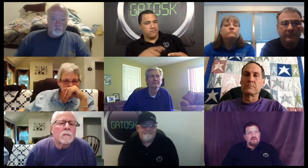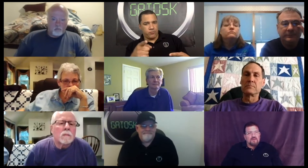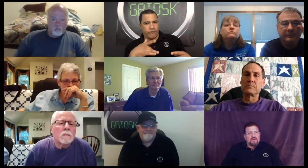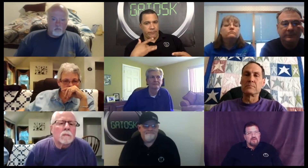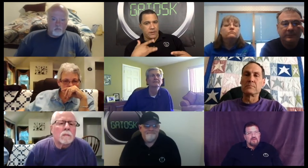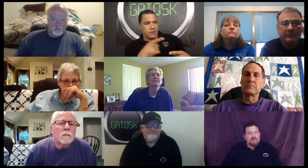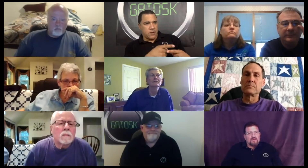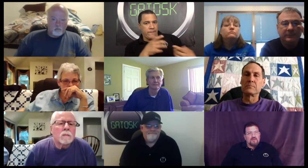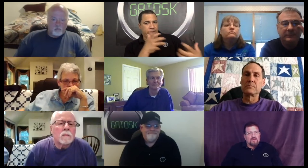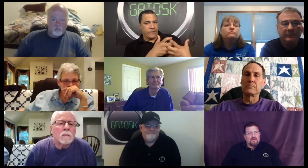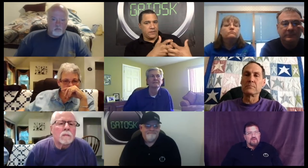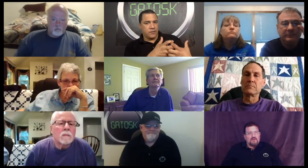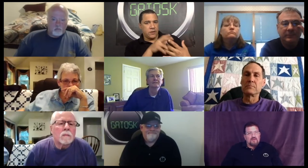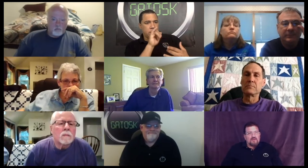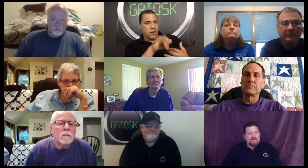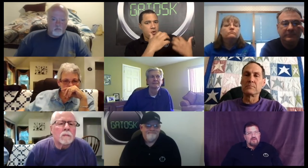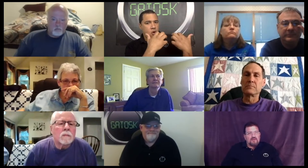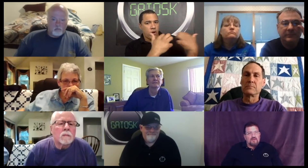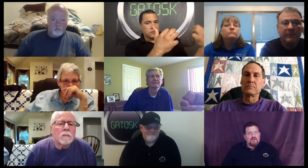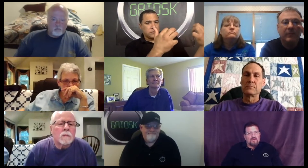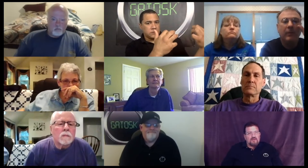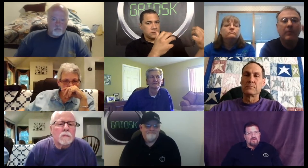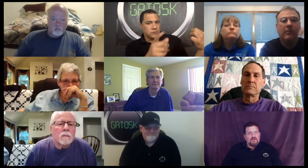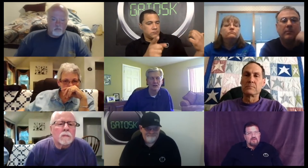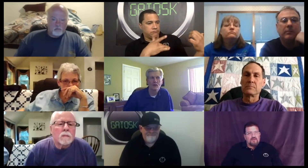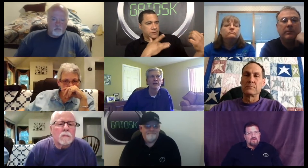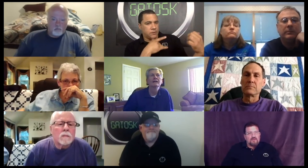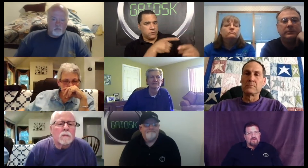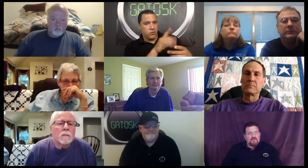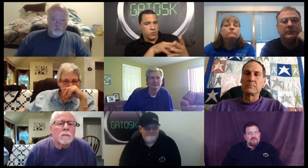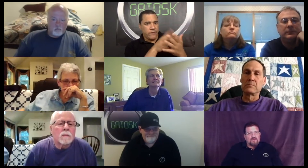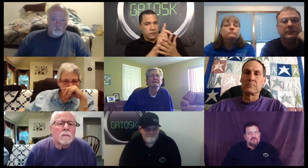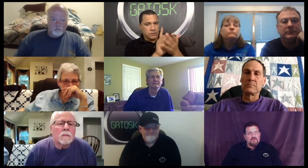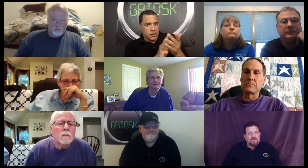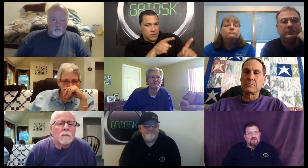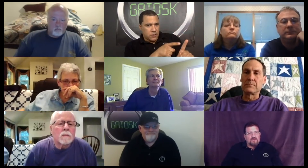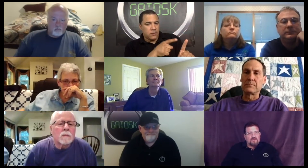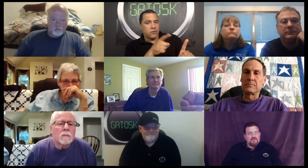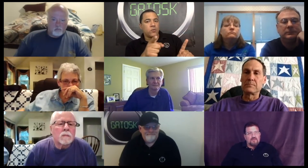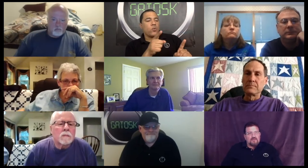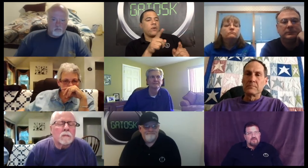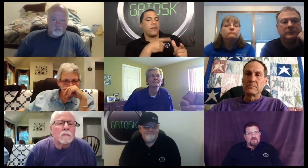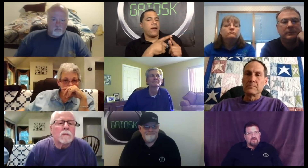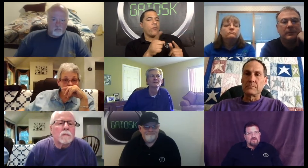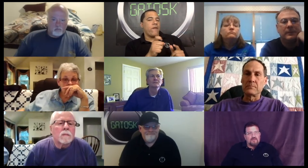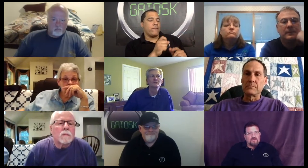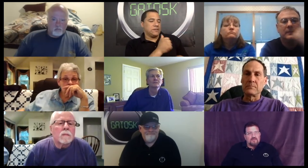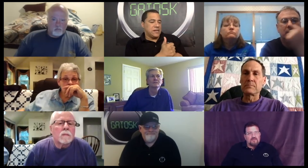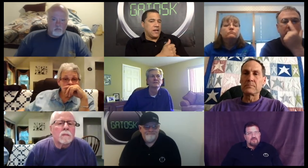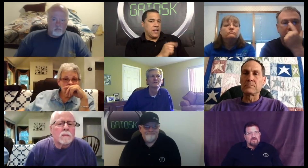LP. You pick whether you feel like that might fit that audience. Whether if they're the graphic designer, then you would have